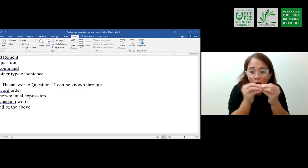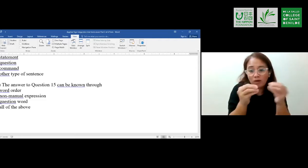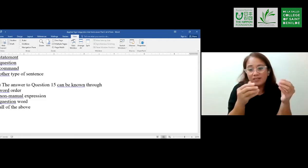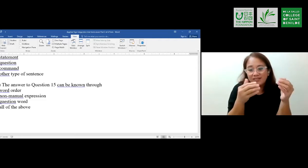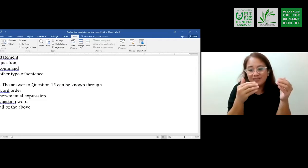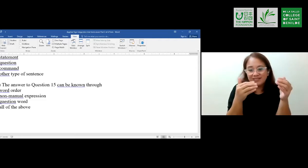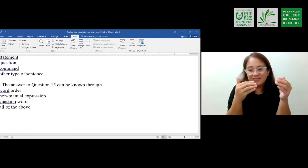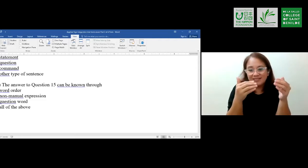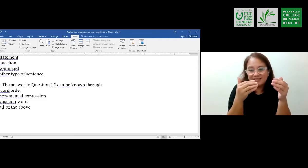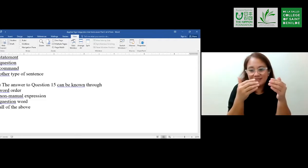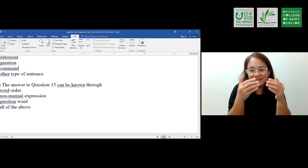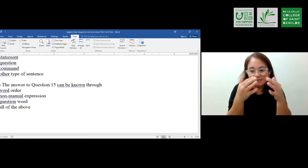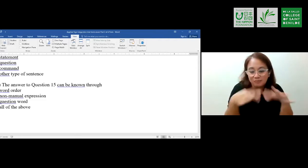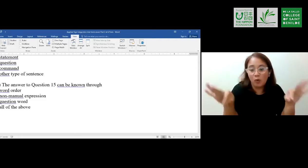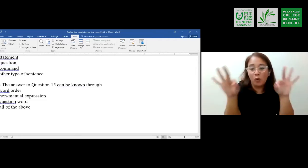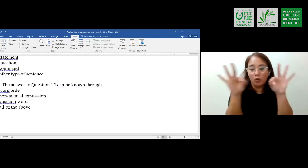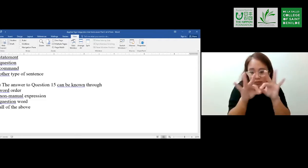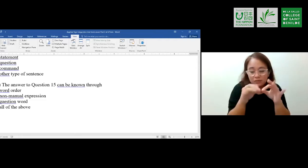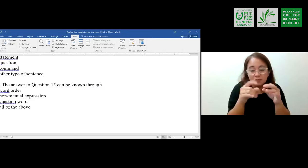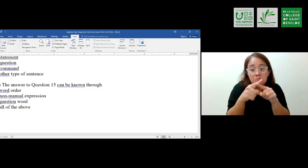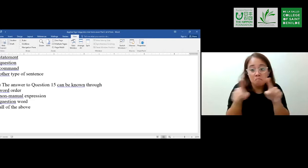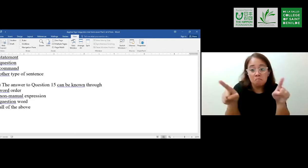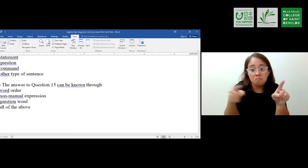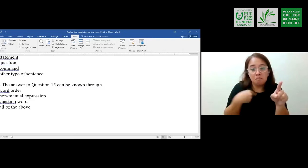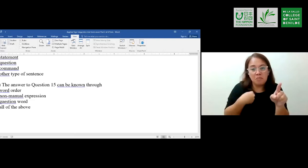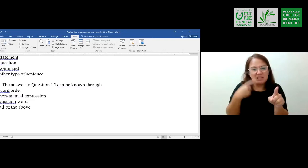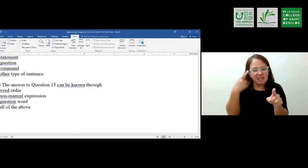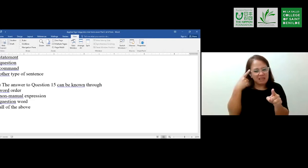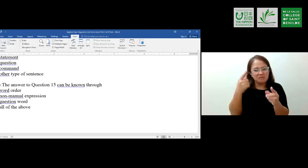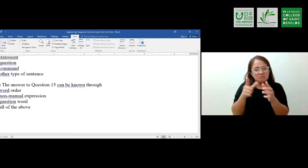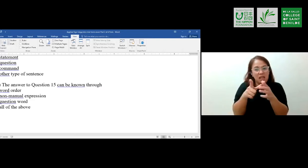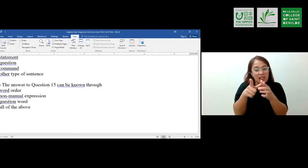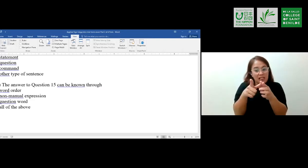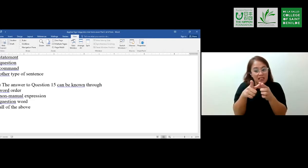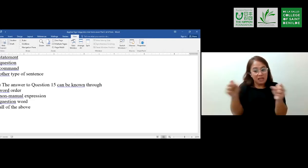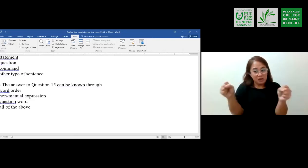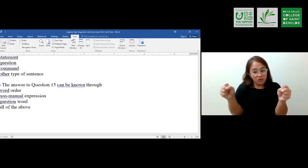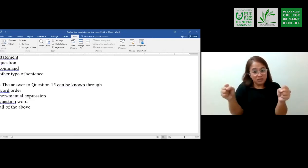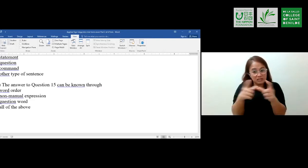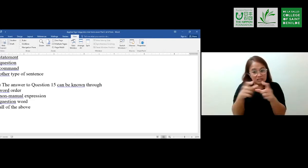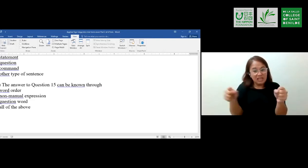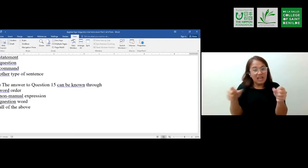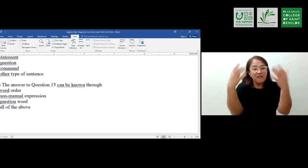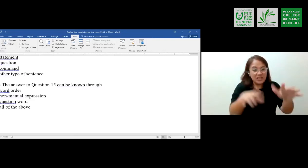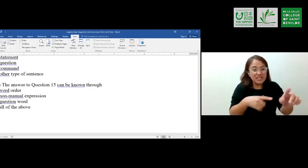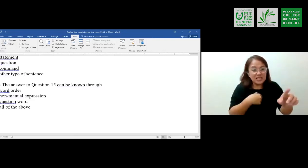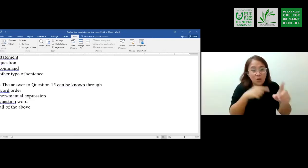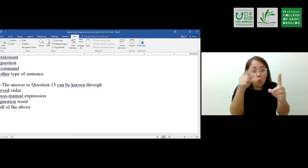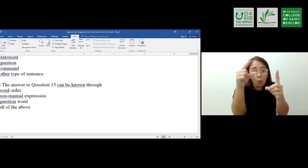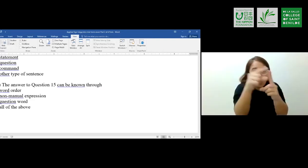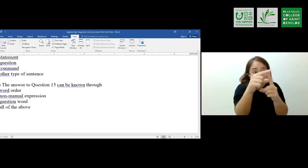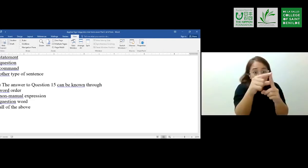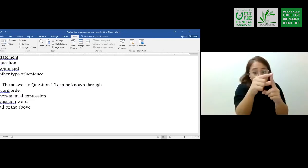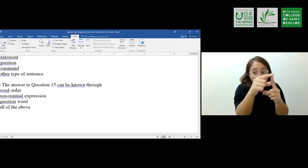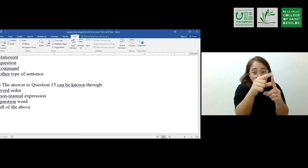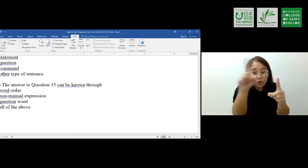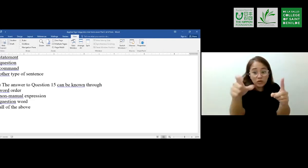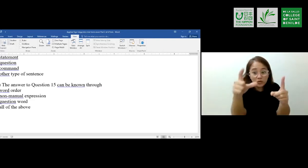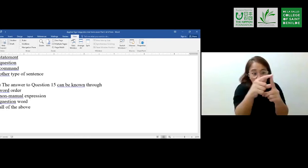So I think normally linguists would argue that because you have a question word, you have a change in word order, but the word order